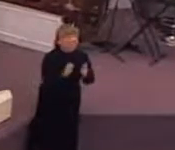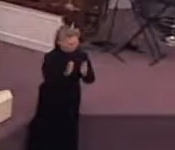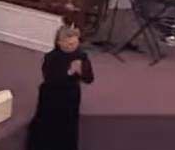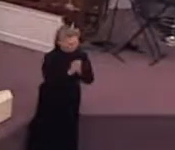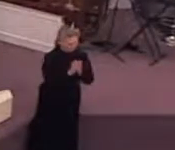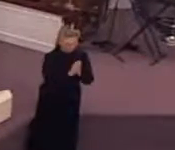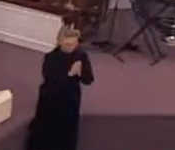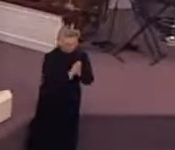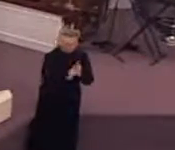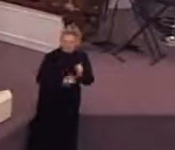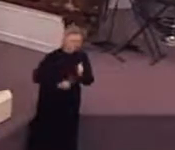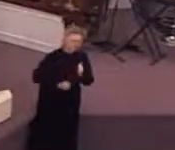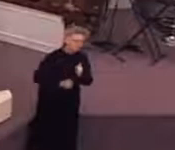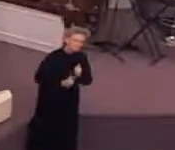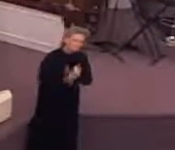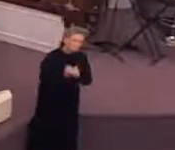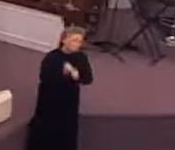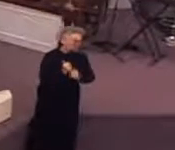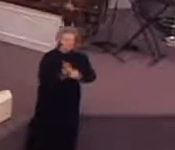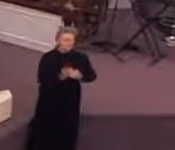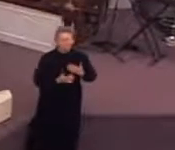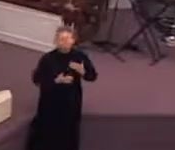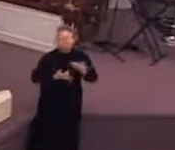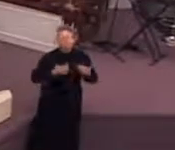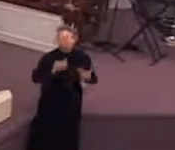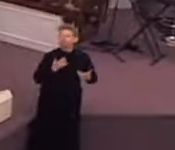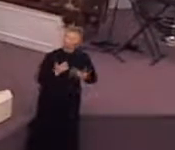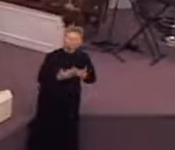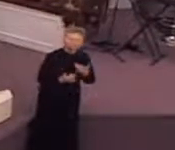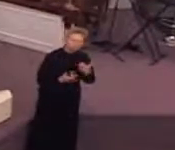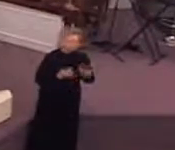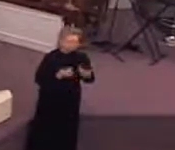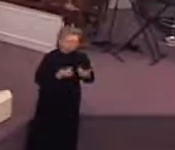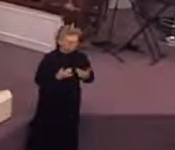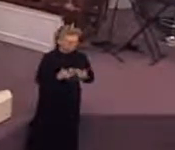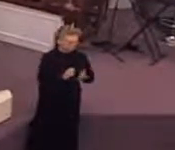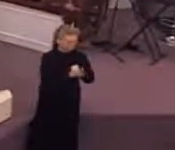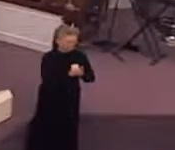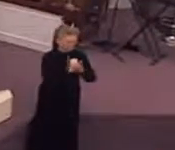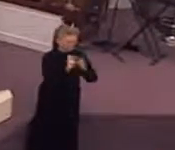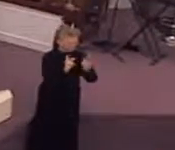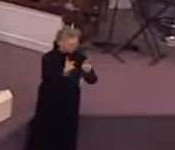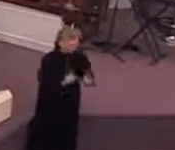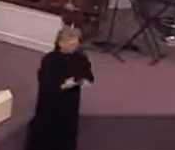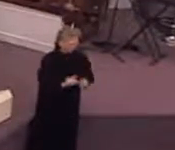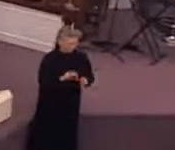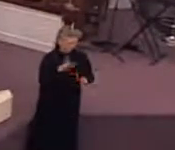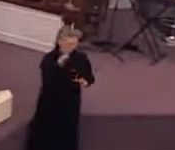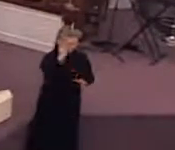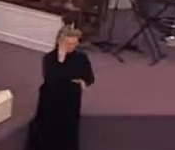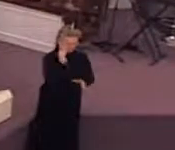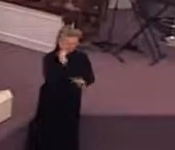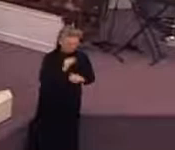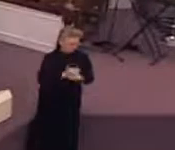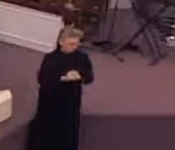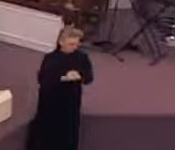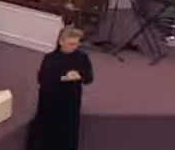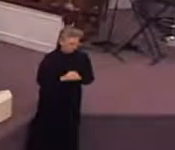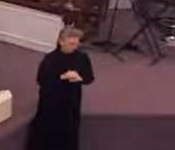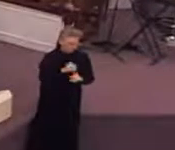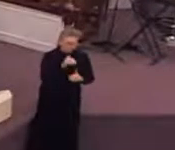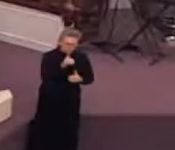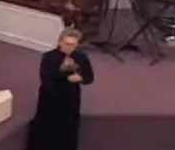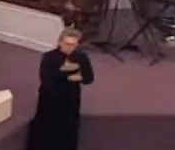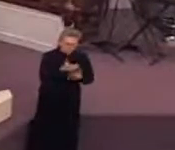is one of the most rejuvenating, reviving, restful experiences that a saint could ever engage in. Don't let